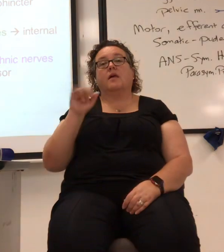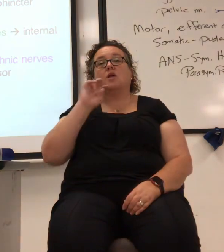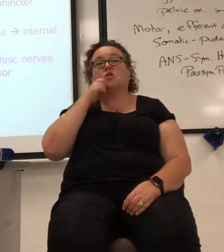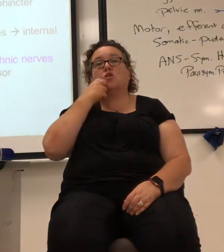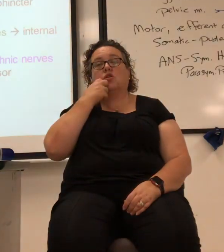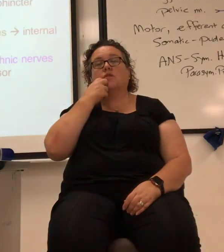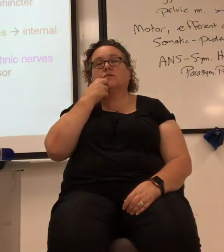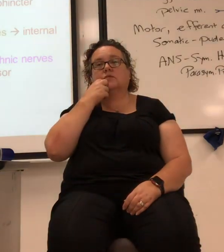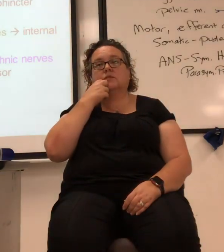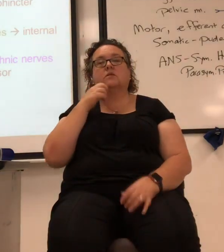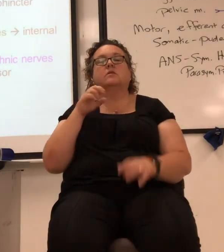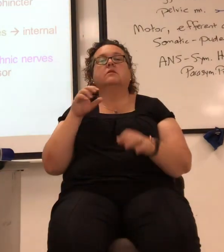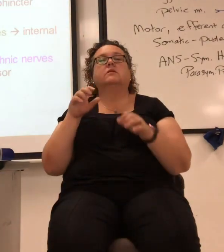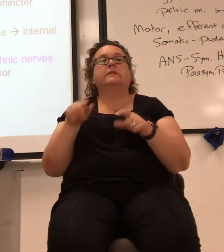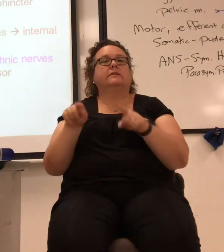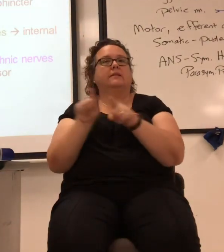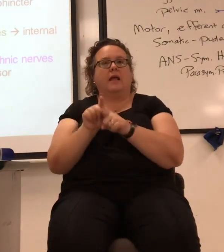sphincter.